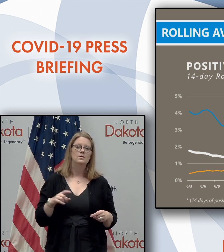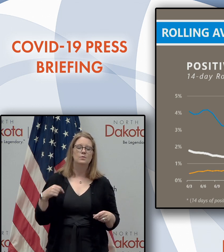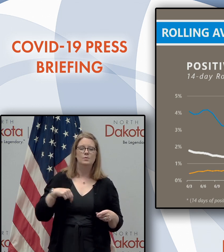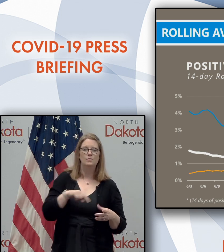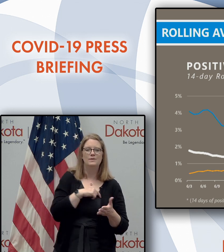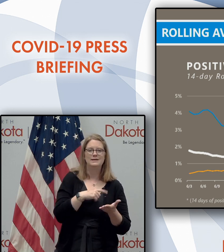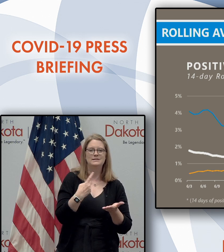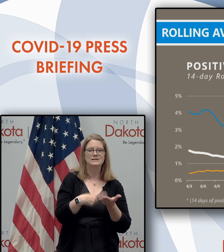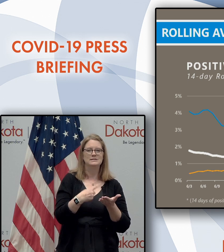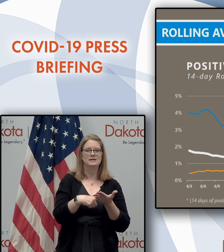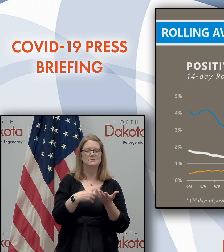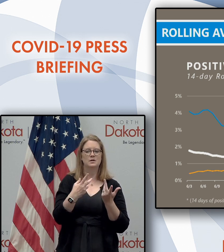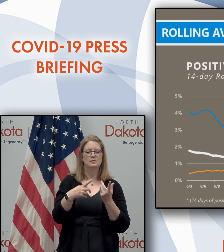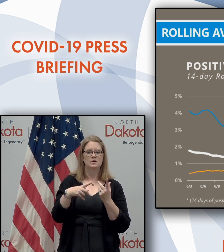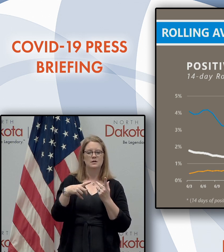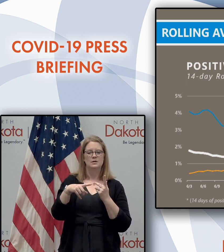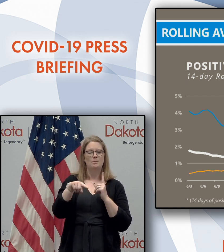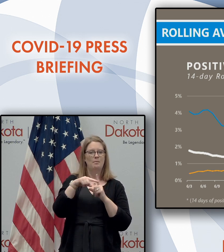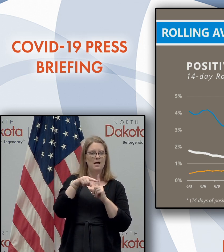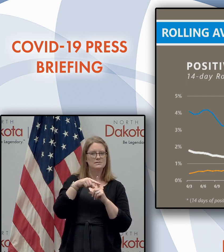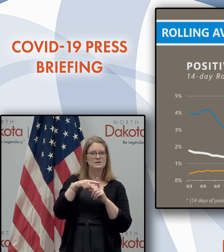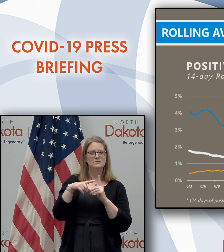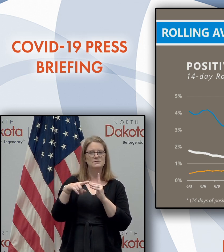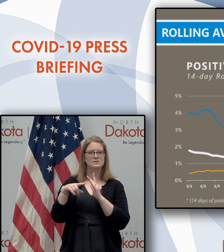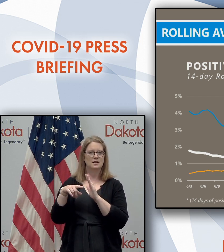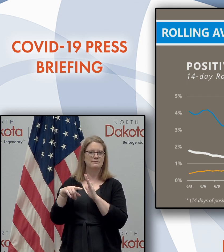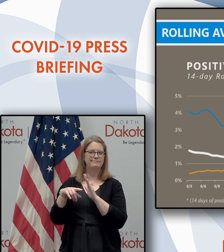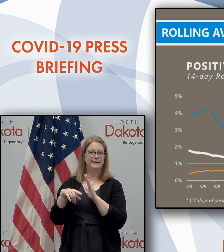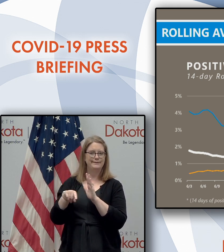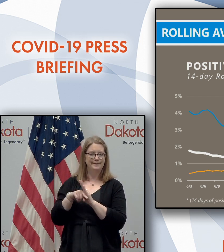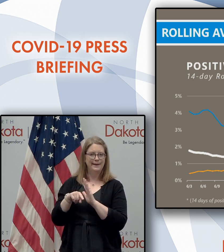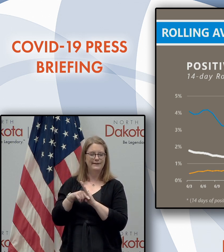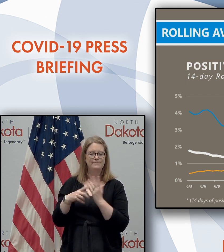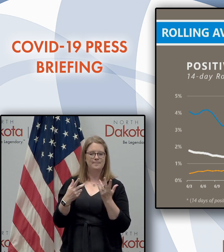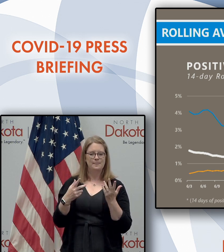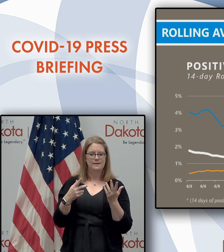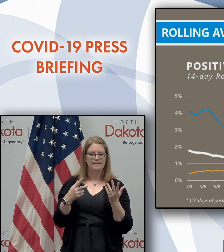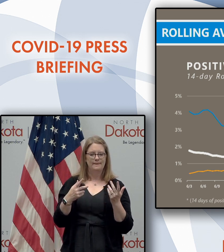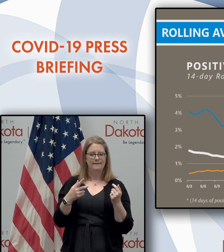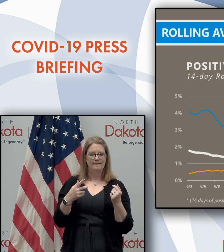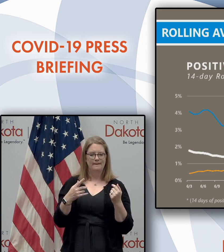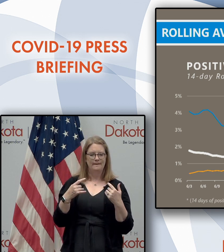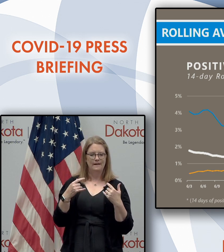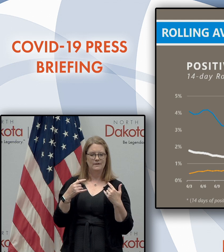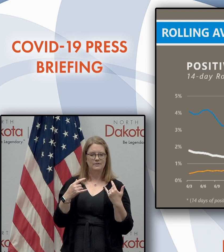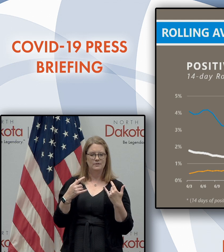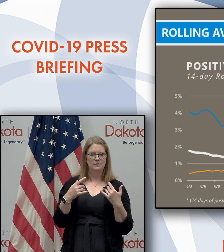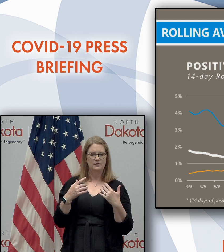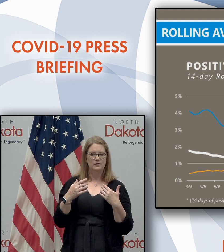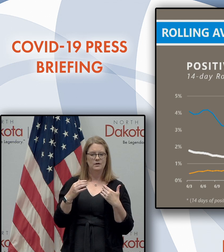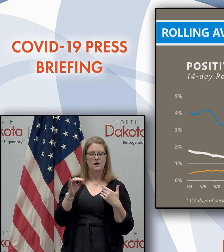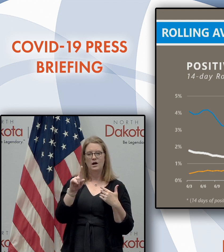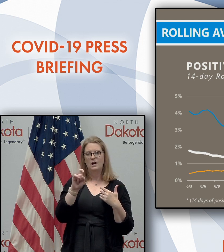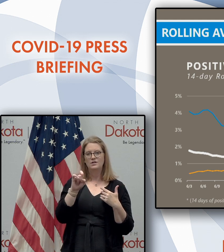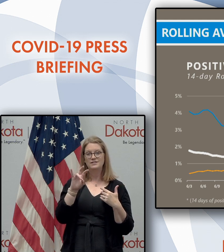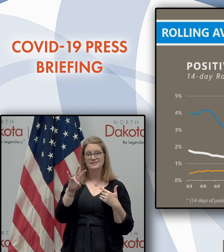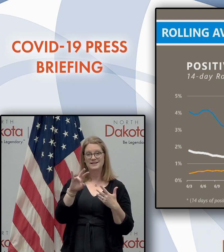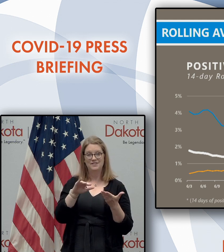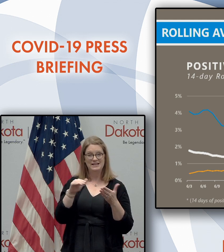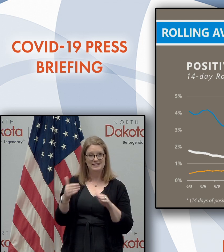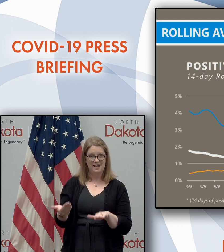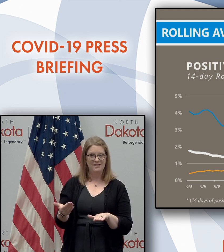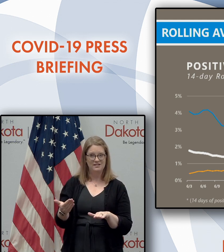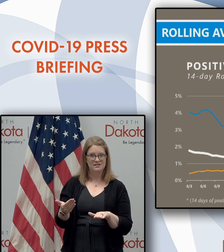about positive and negatives is, of course, we showed on a chart earlier that we're now up to 107 deaths. That's